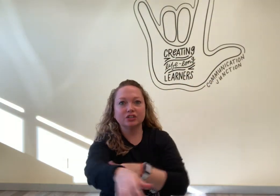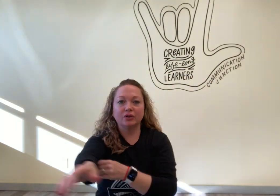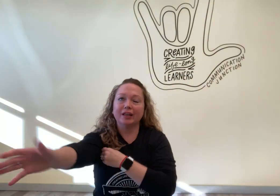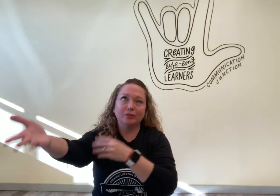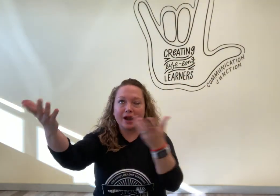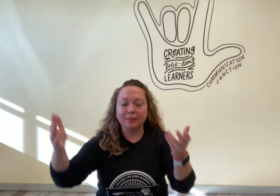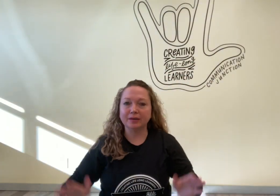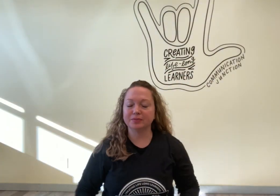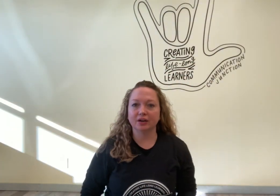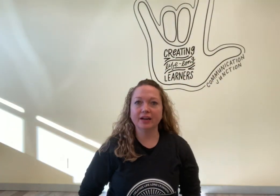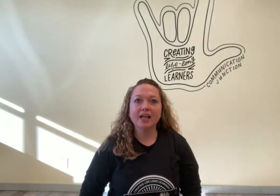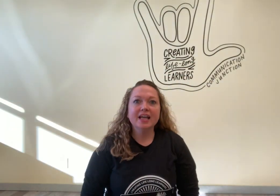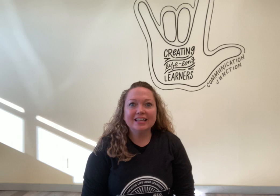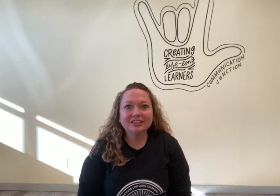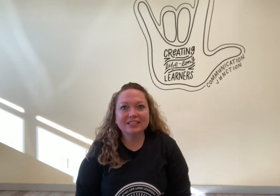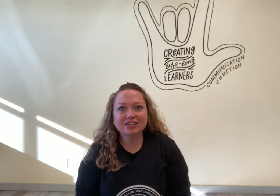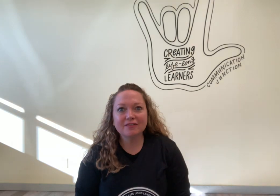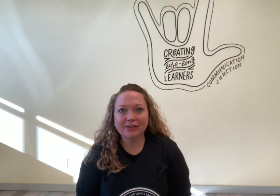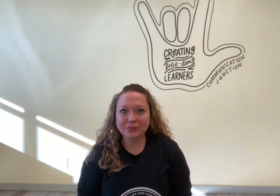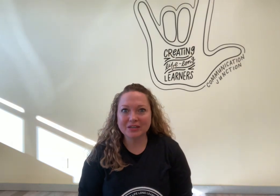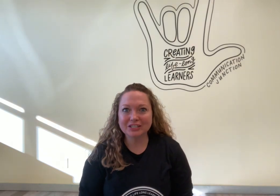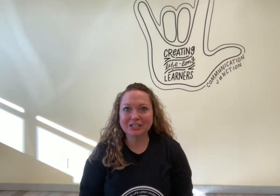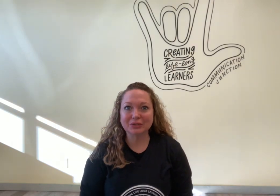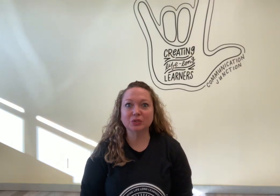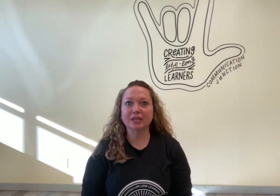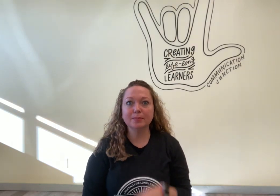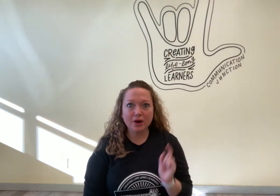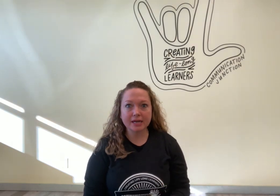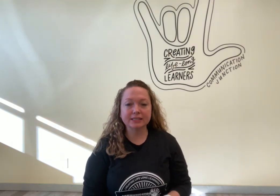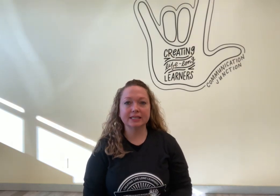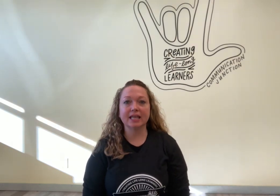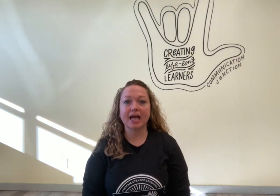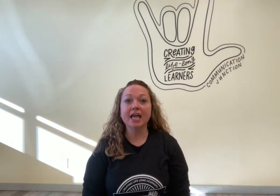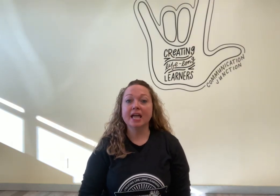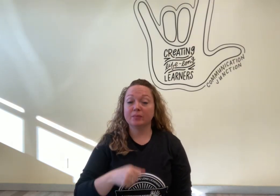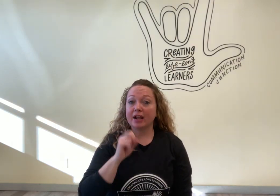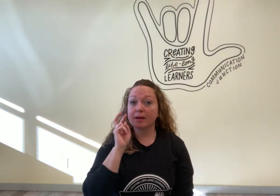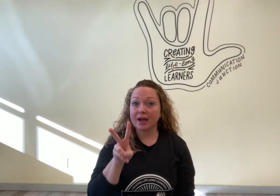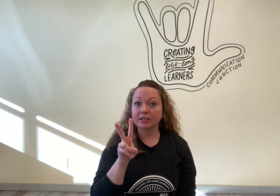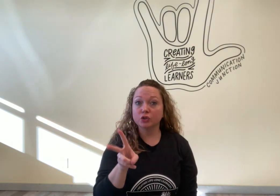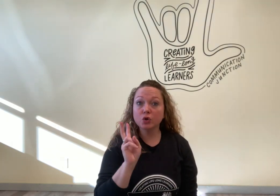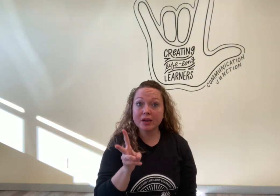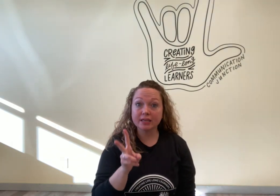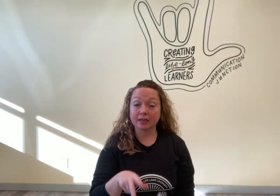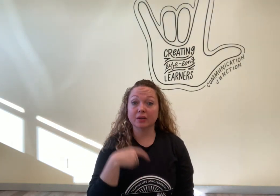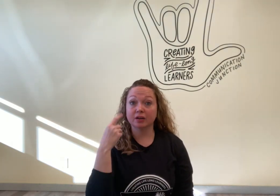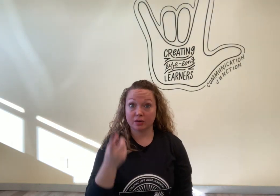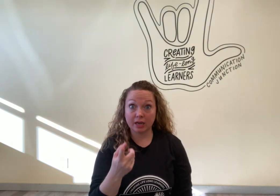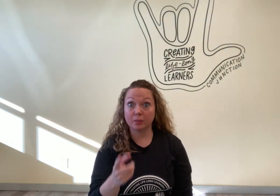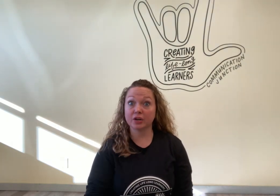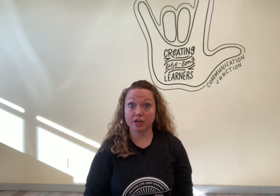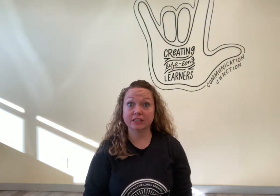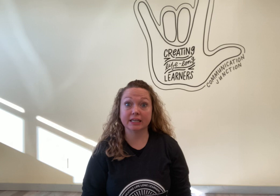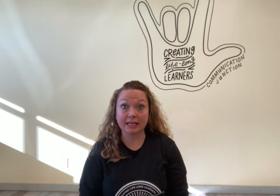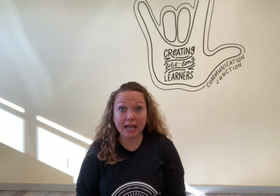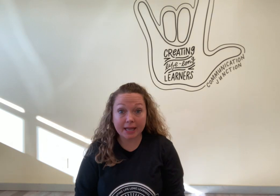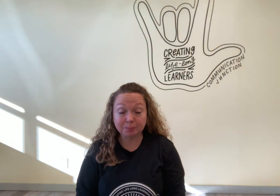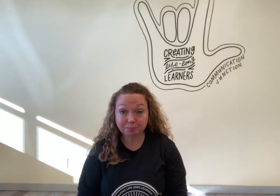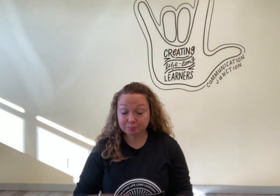that rhyme, I'm sorry. It is such a fun one to do. So keep practicing that, and when I come back in 2 weeks, we're gonna sing it again